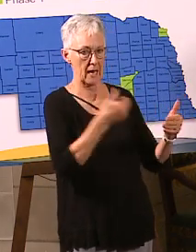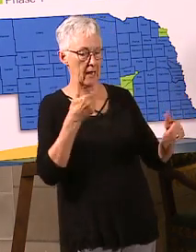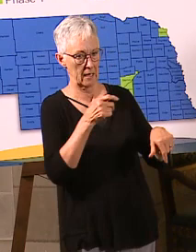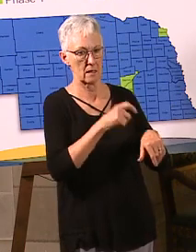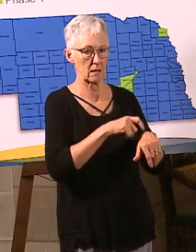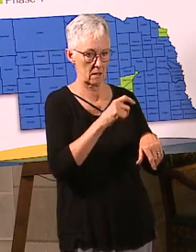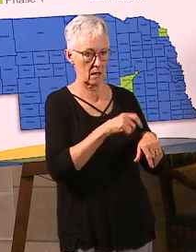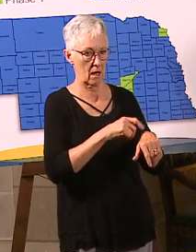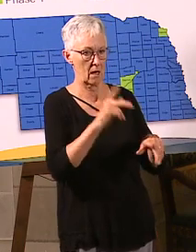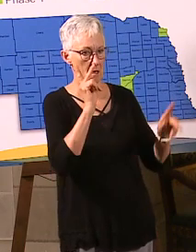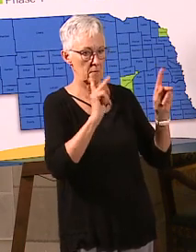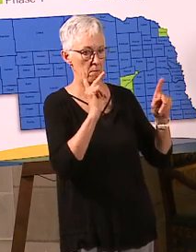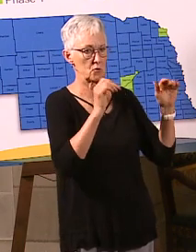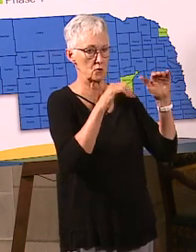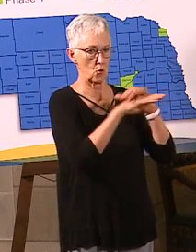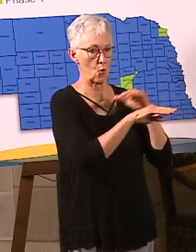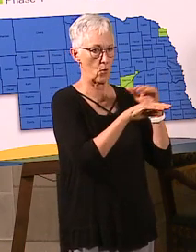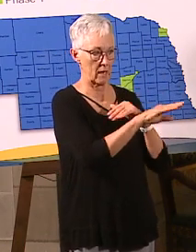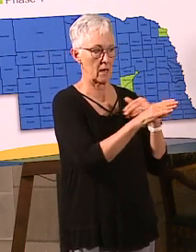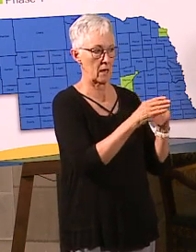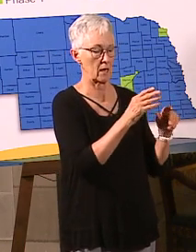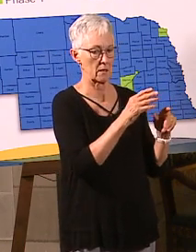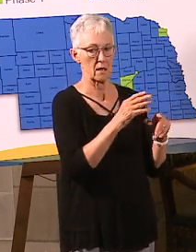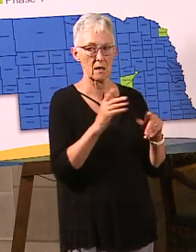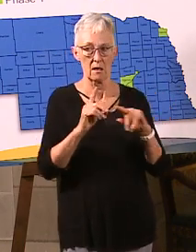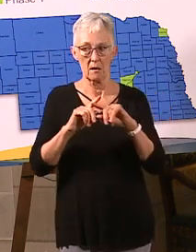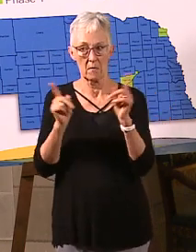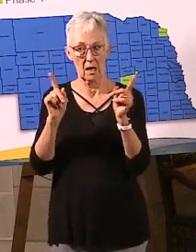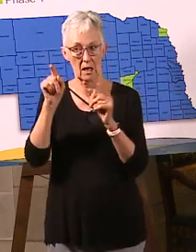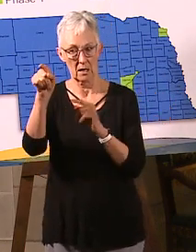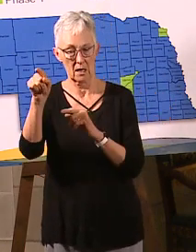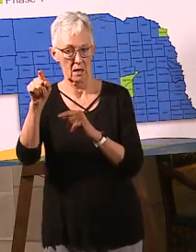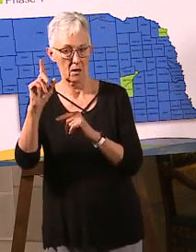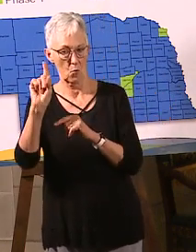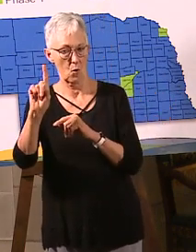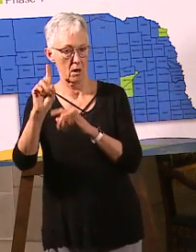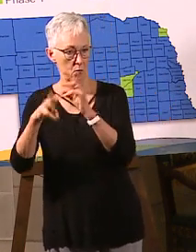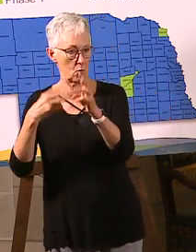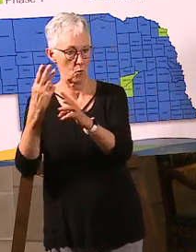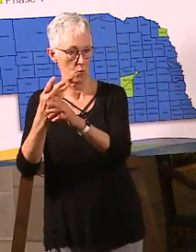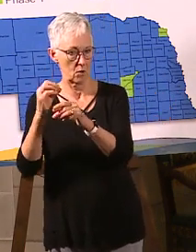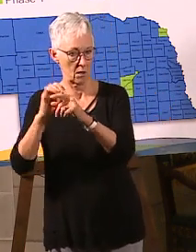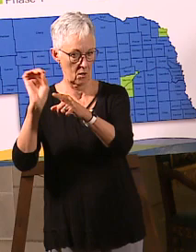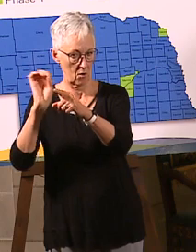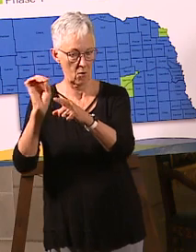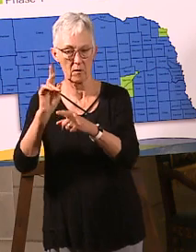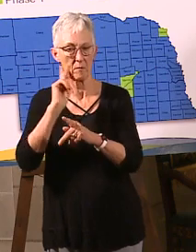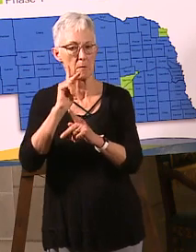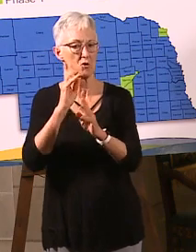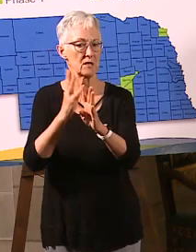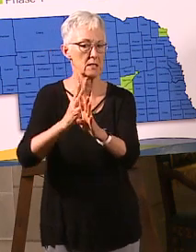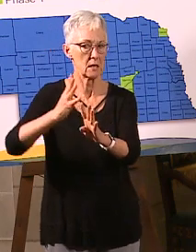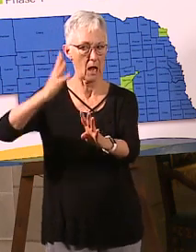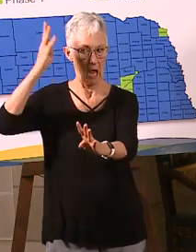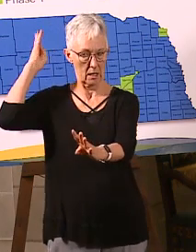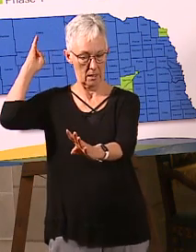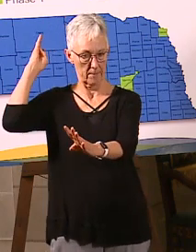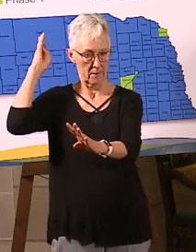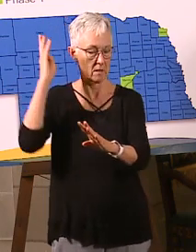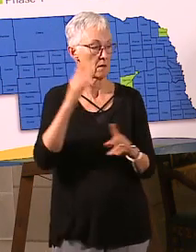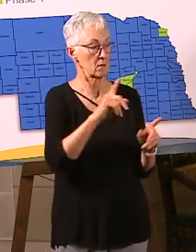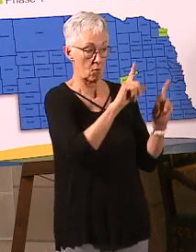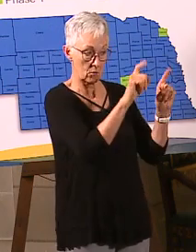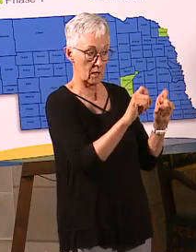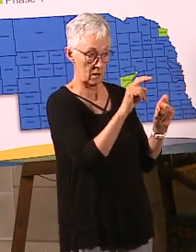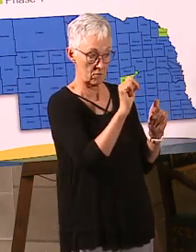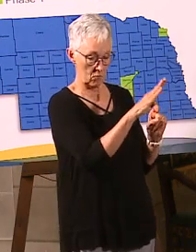just coming in and lining up to be able to do it. So it's a different system, which is one of the reasons why Test Nebraska can process more people. If you